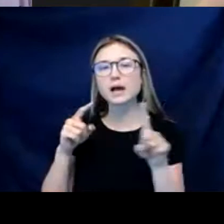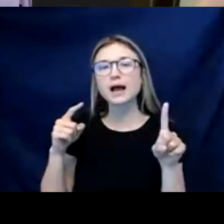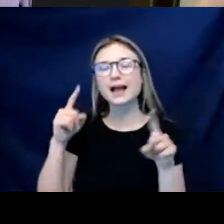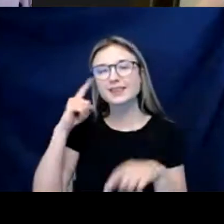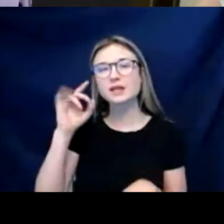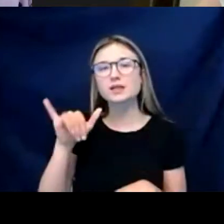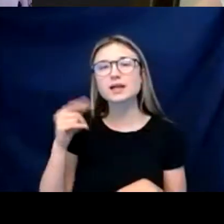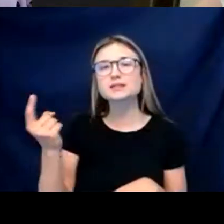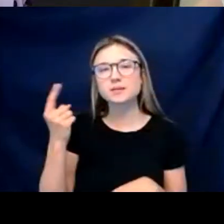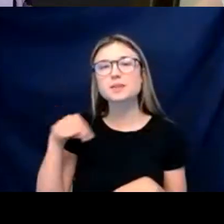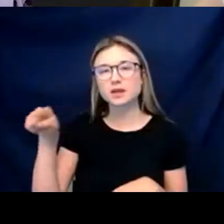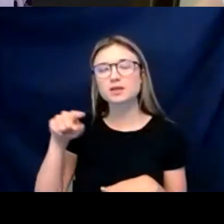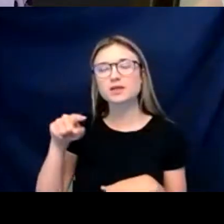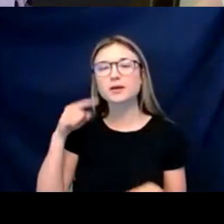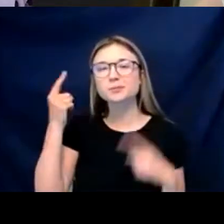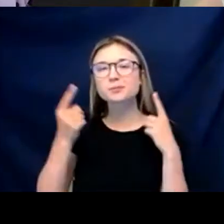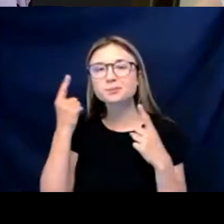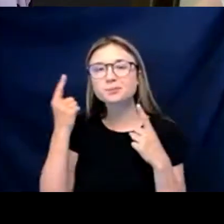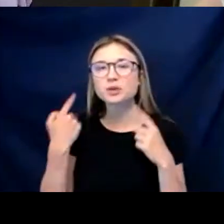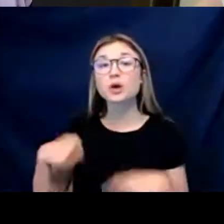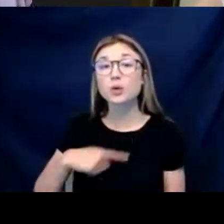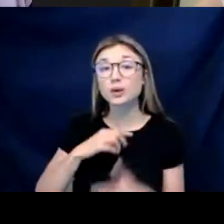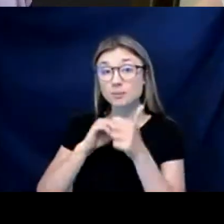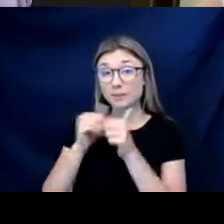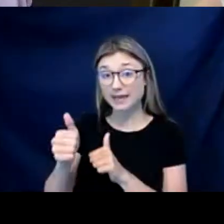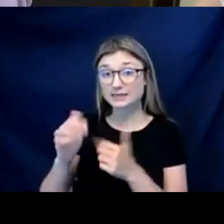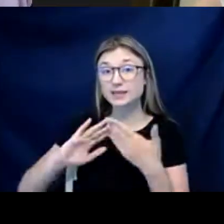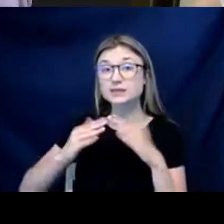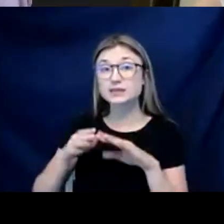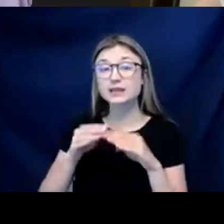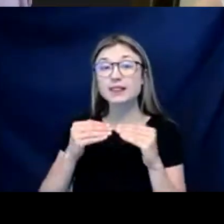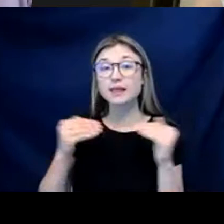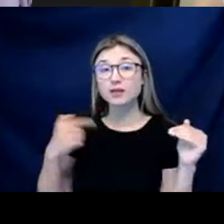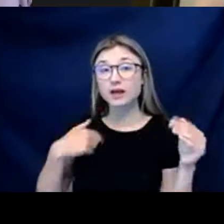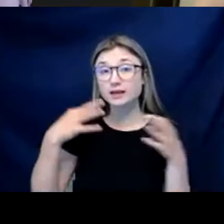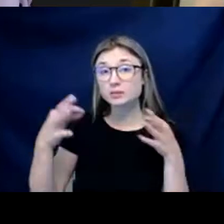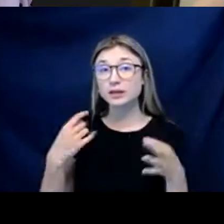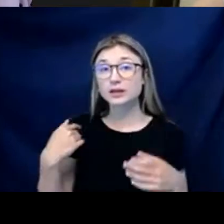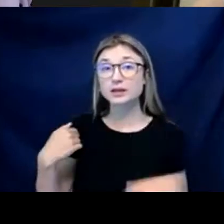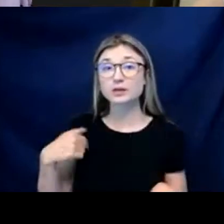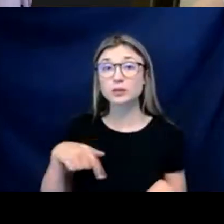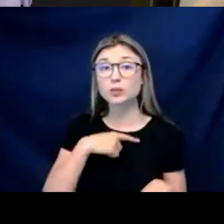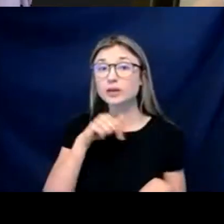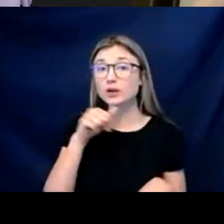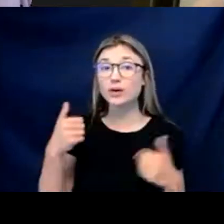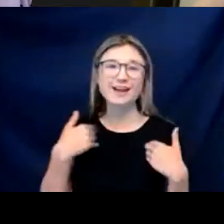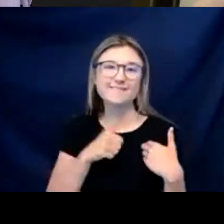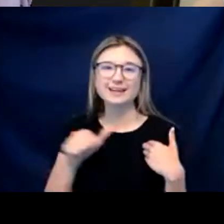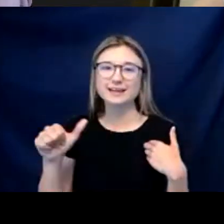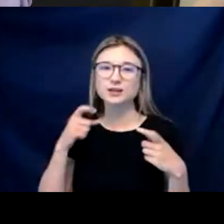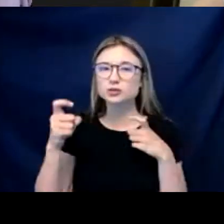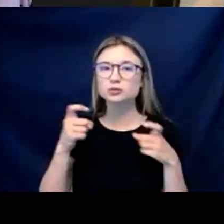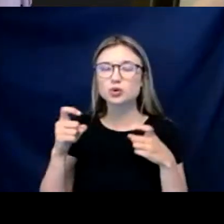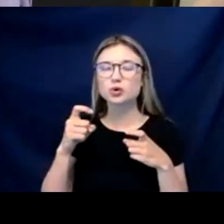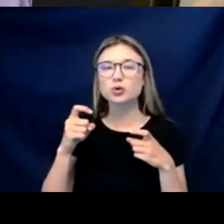definitely that they're looking at. When we passed it at the city level, I told them we don't have any control over that. But one of the things that was very